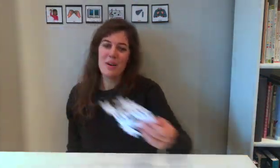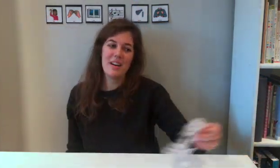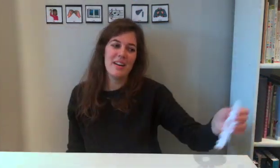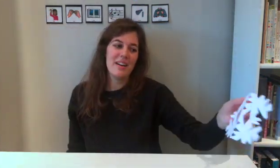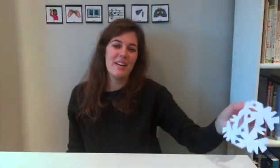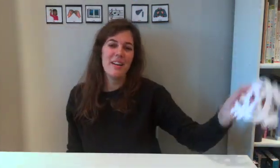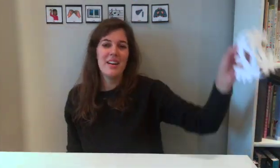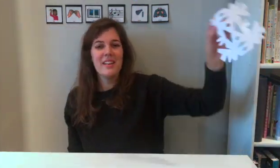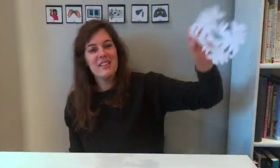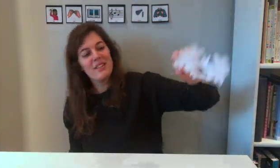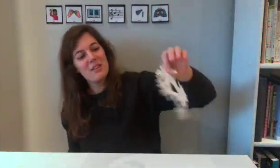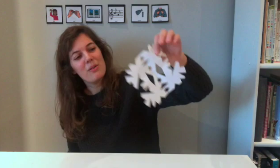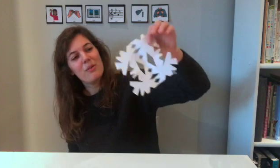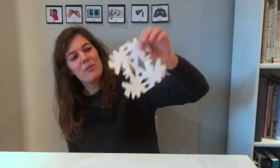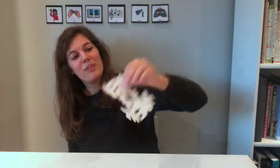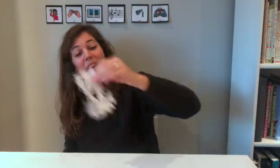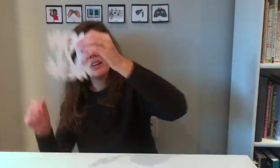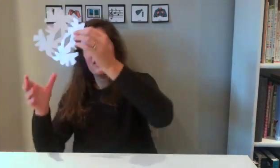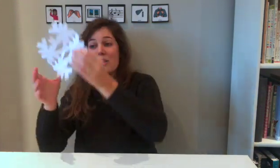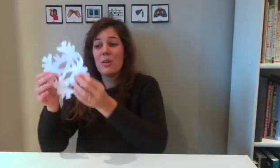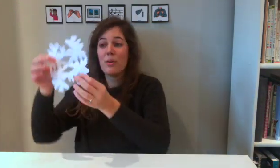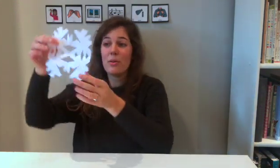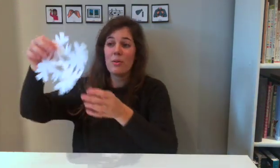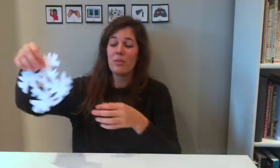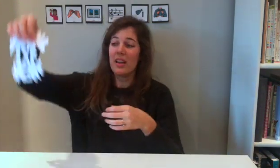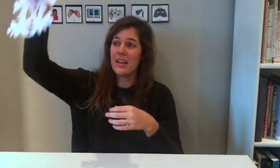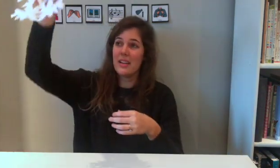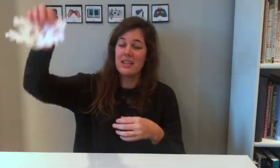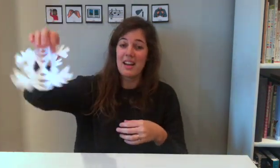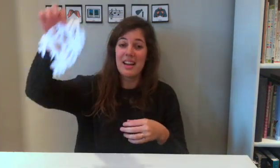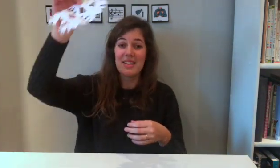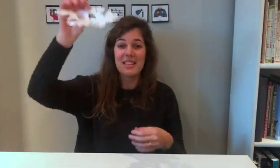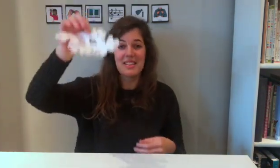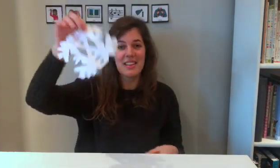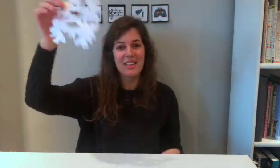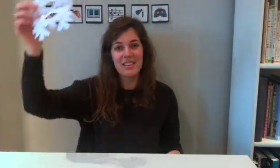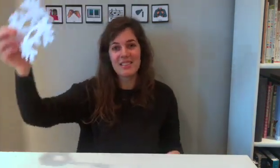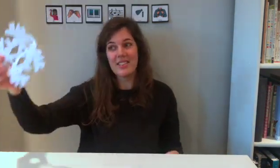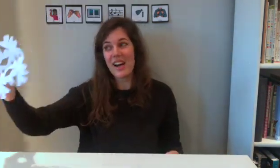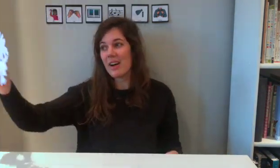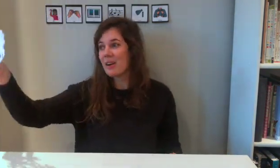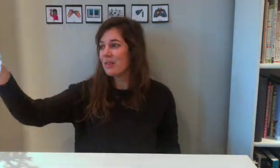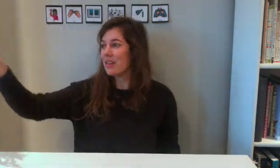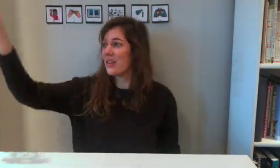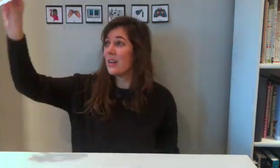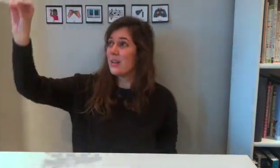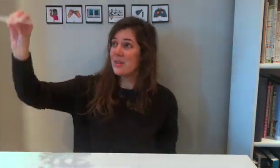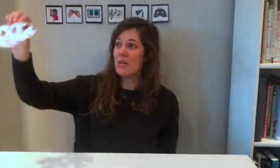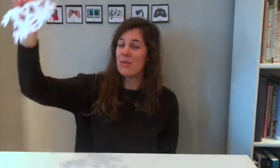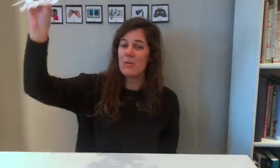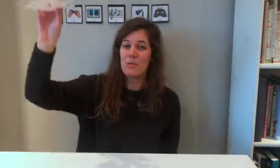everywhere. Snowflake, snowflake, dance around.